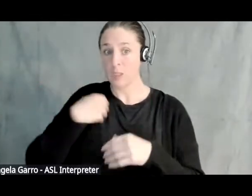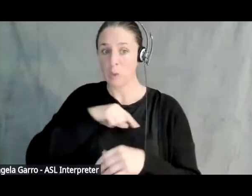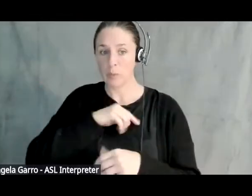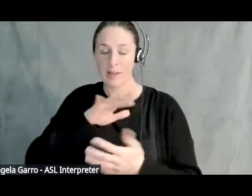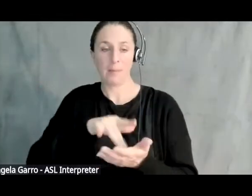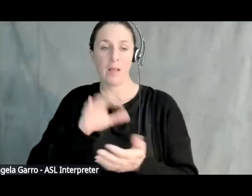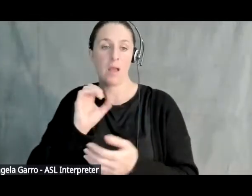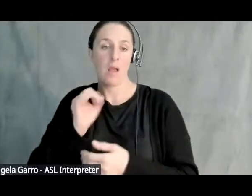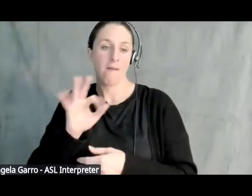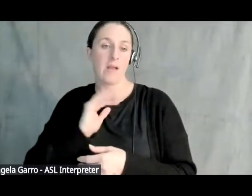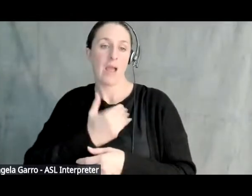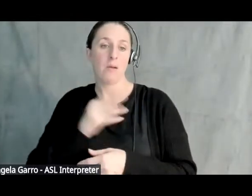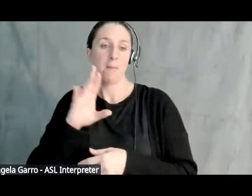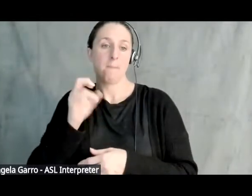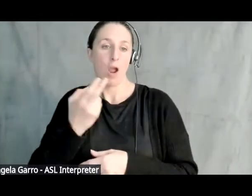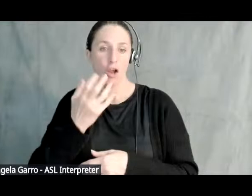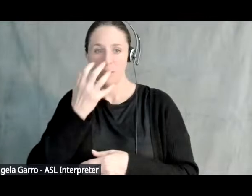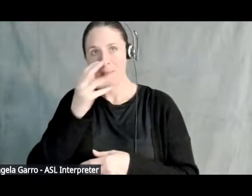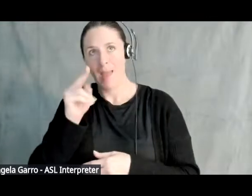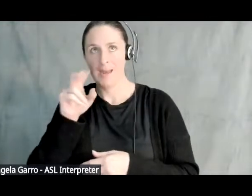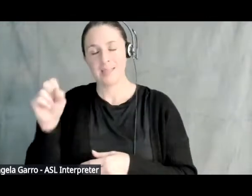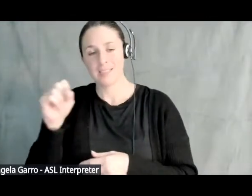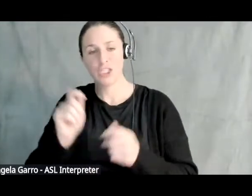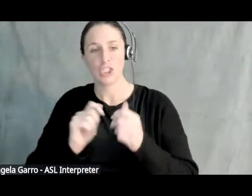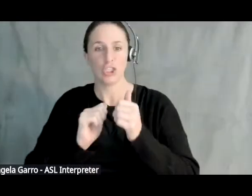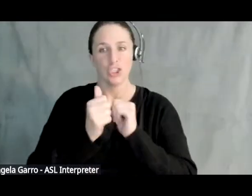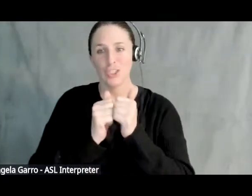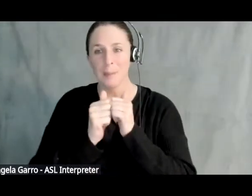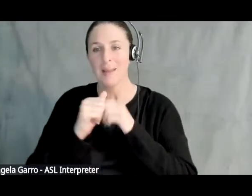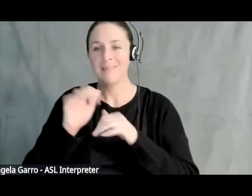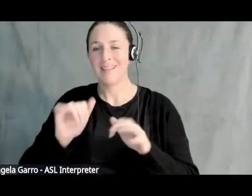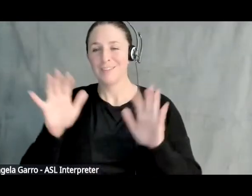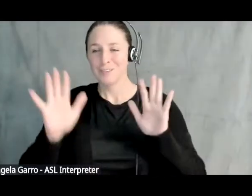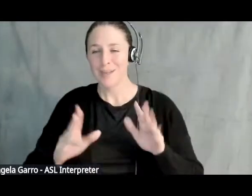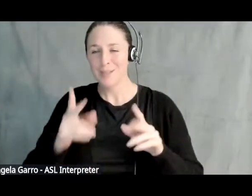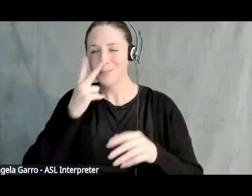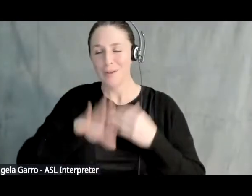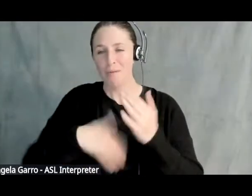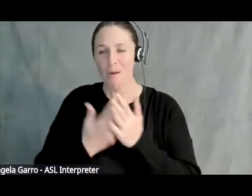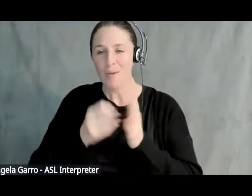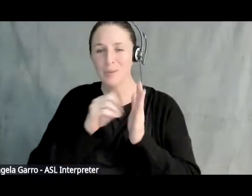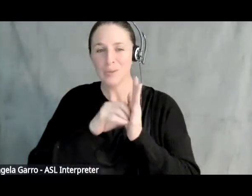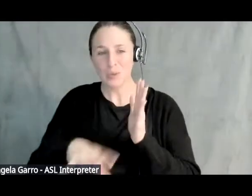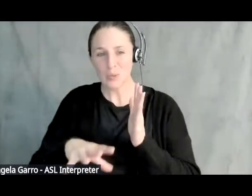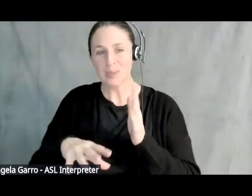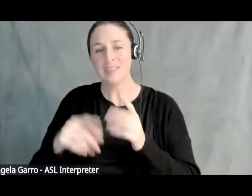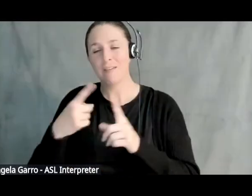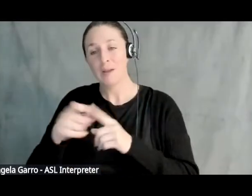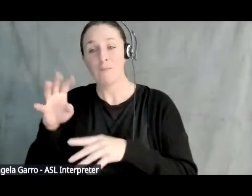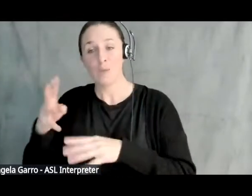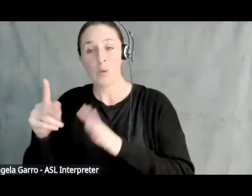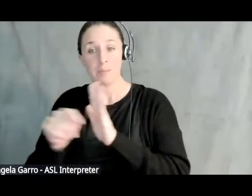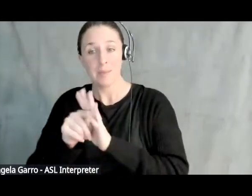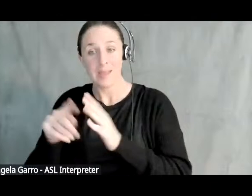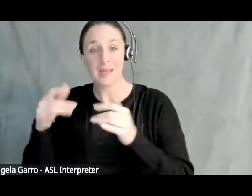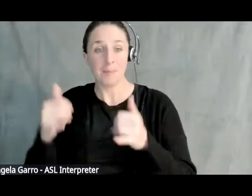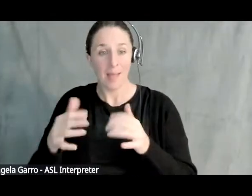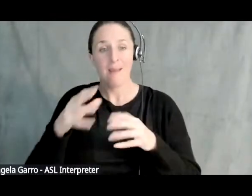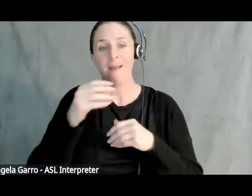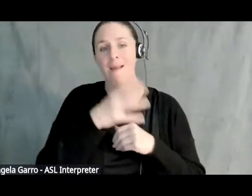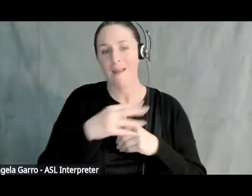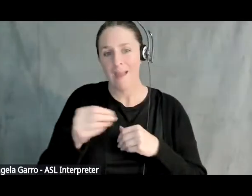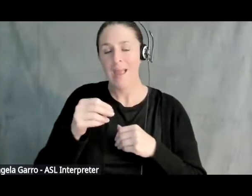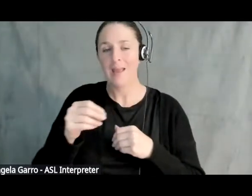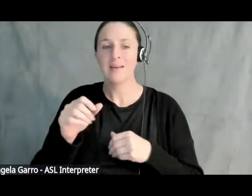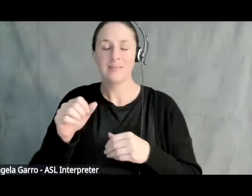Madness tournament, which has been great to see all the students from their fourth period play, as well as against a faculty team. So seeing all